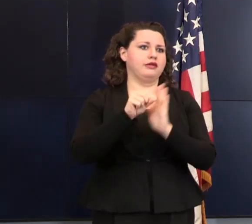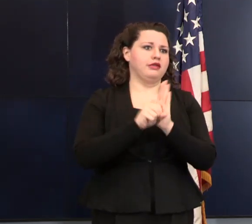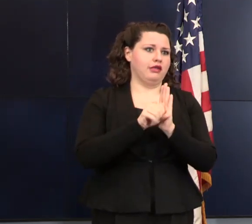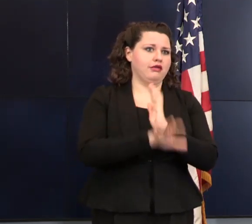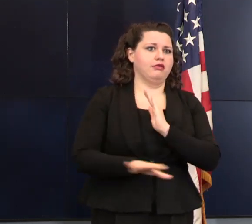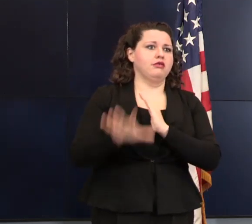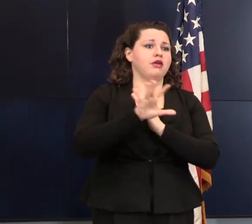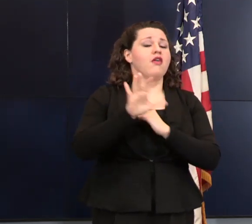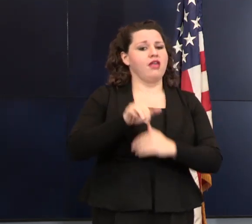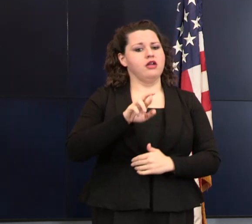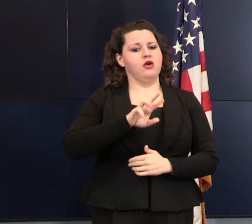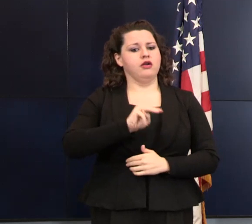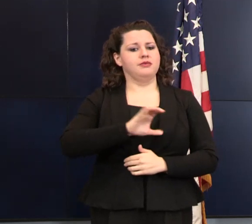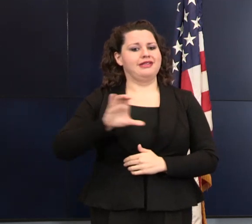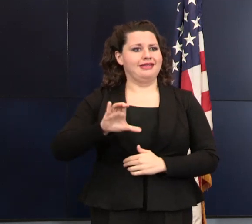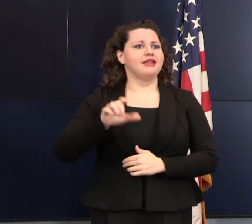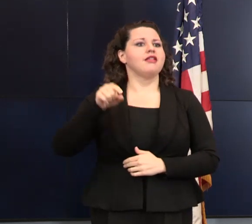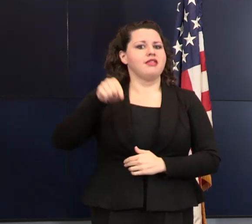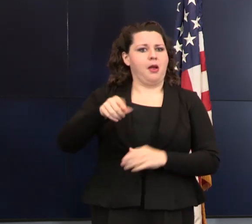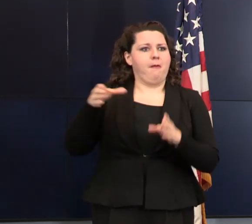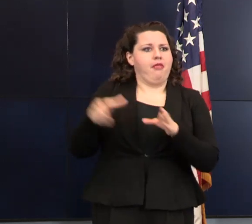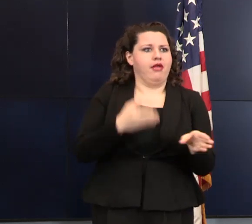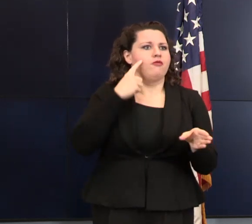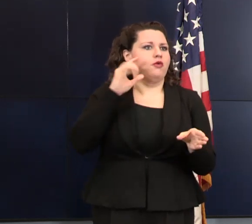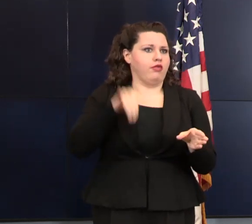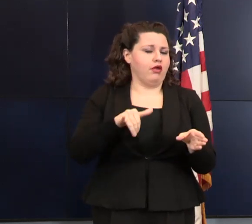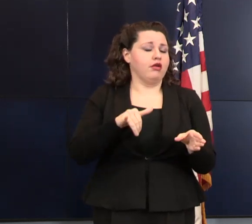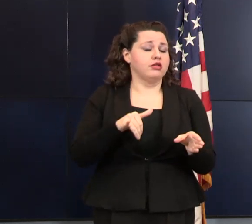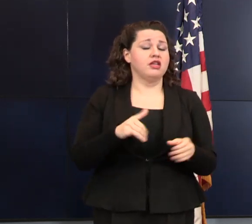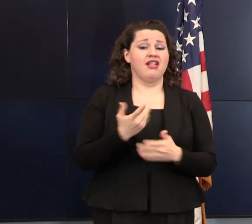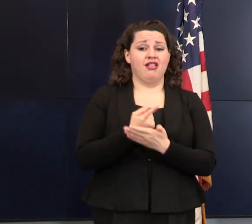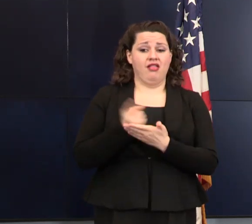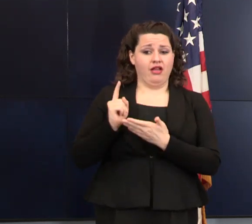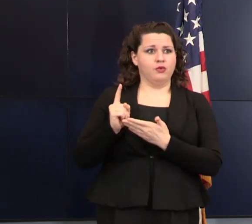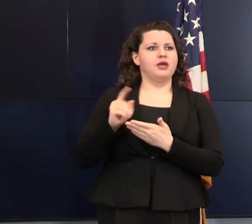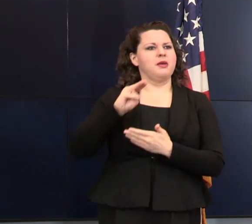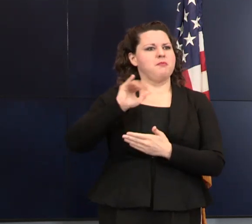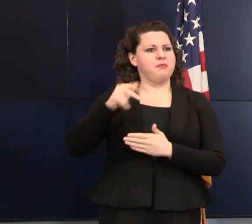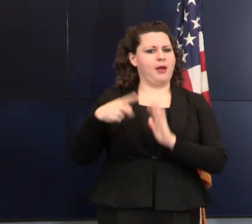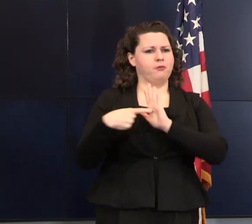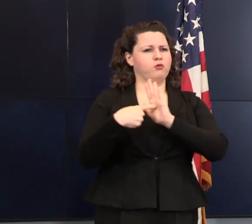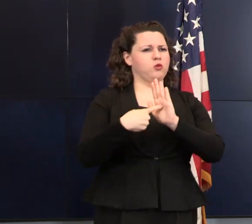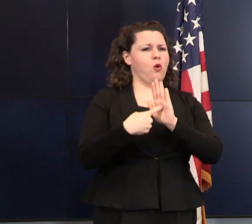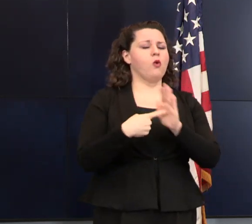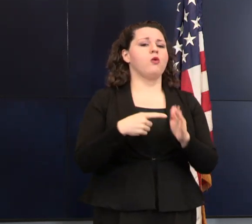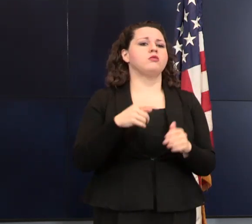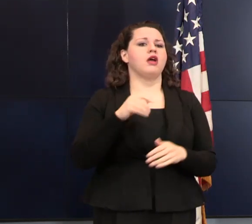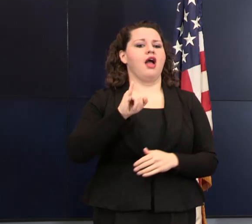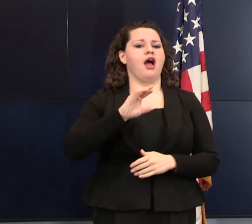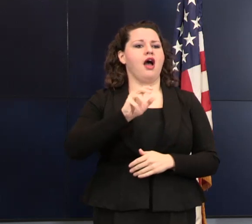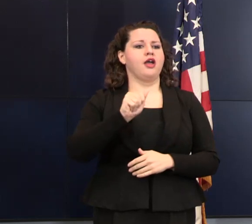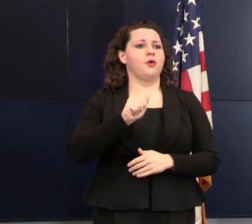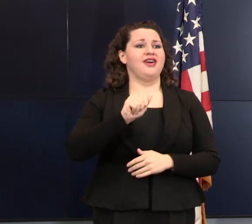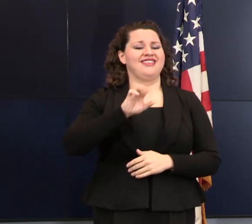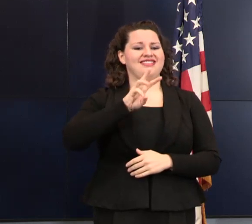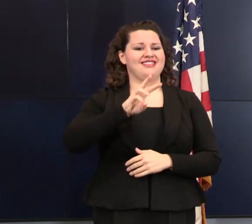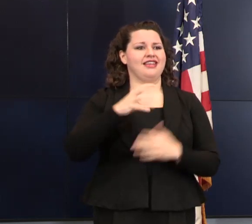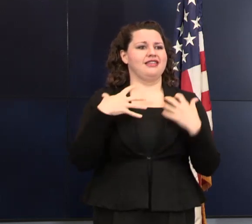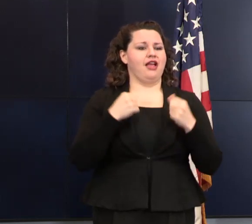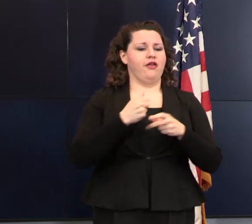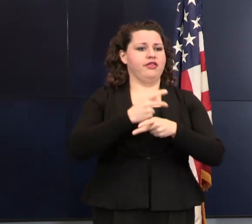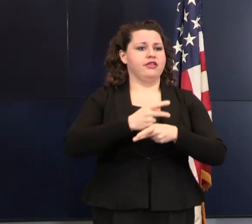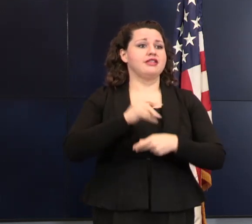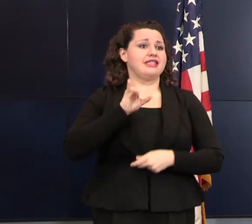the RMCCs are proactively planning for. Last week, we shared a map representing Iowa's six healthcare